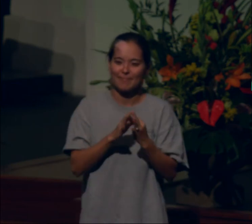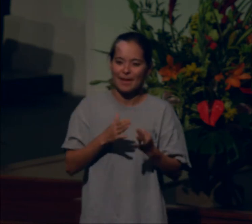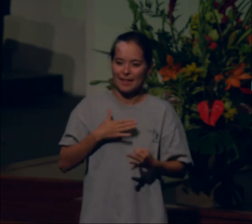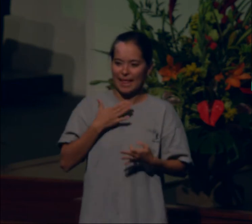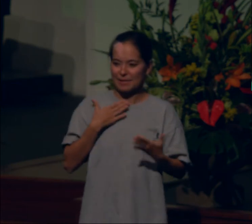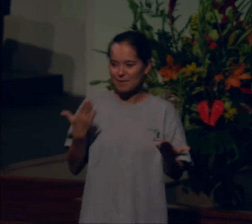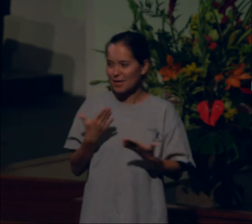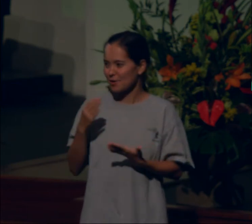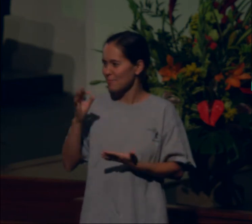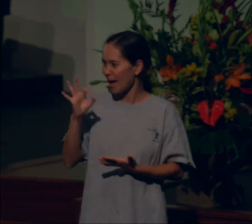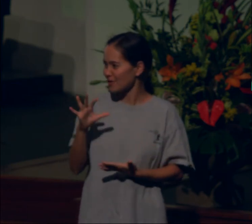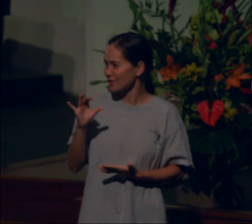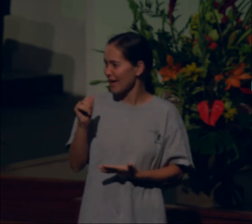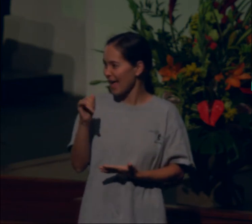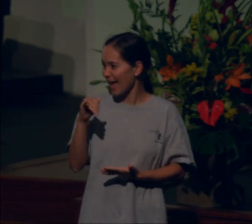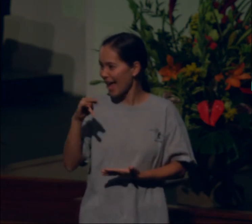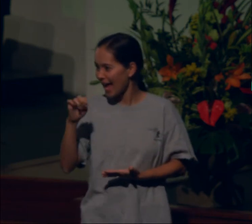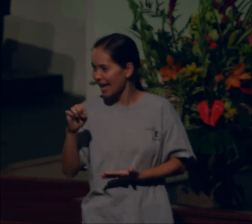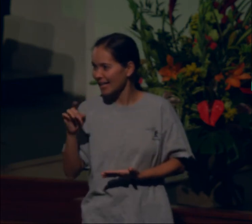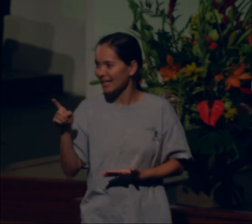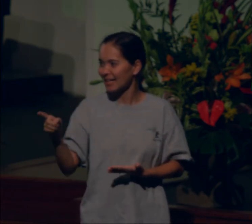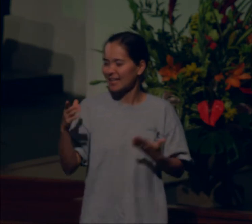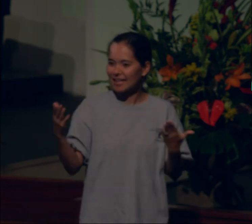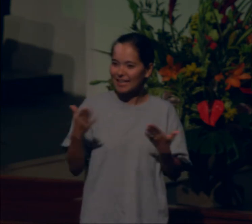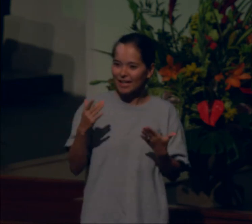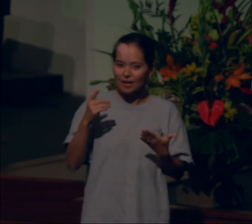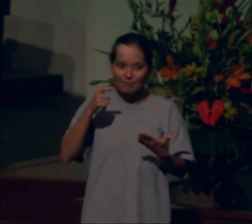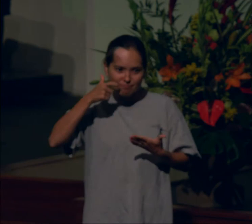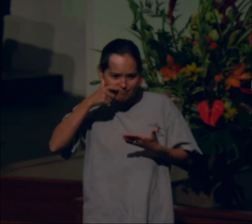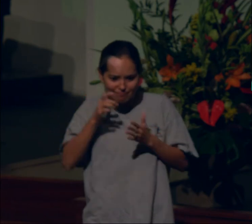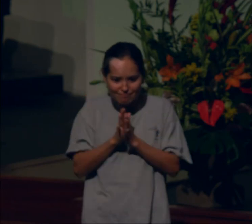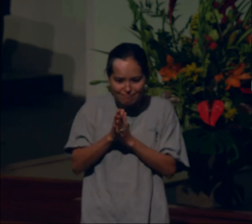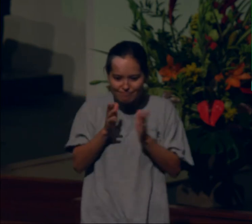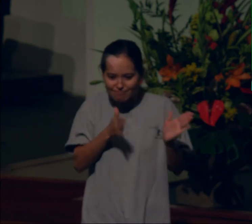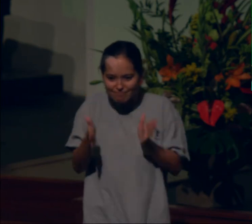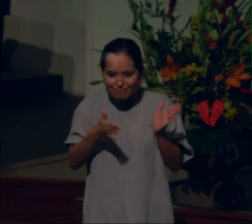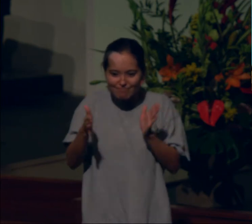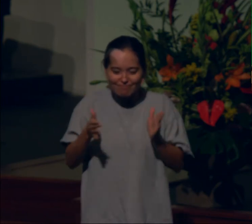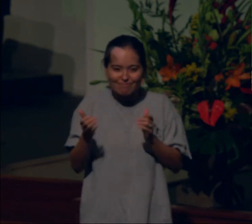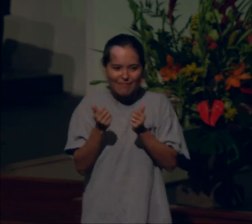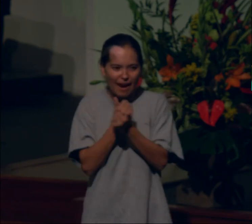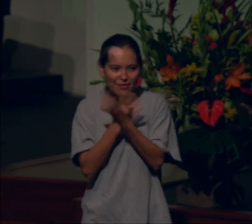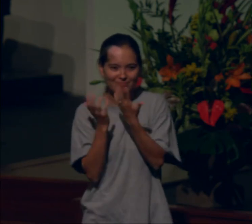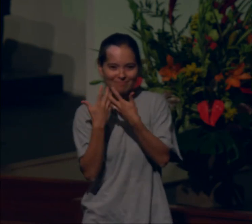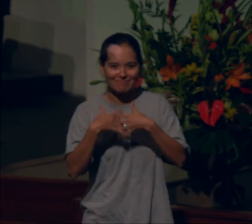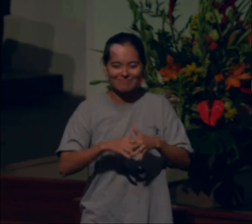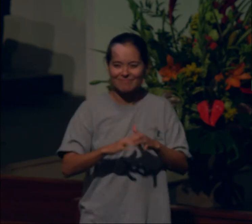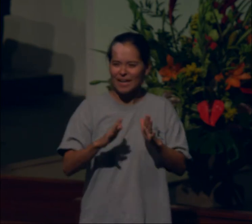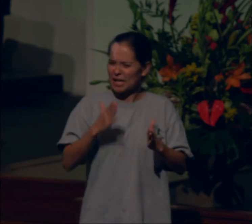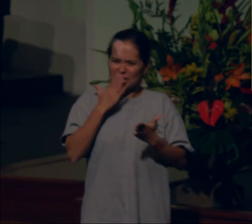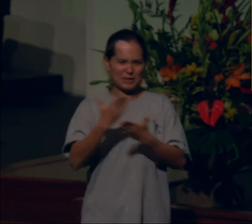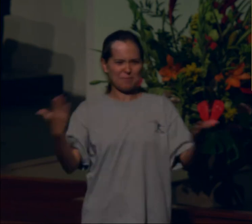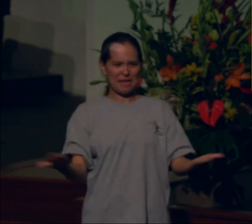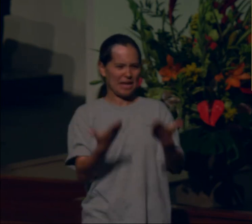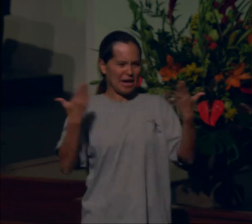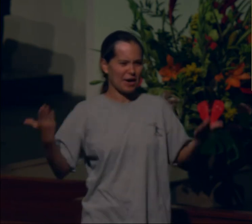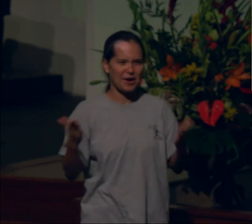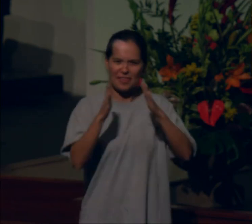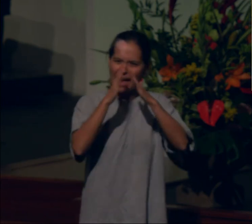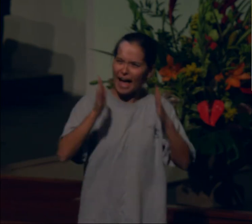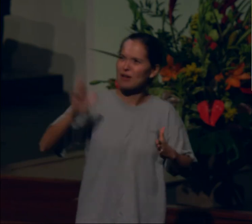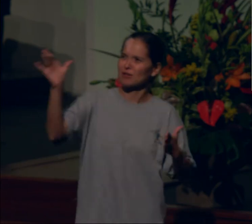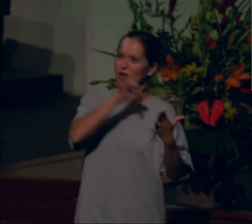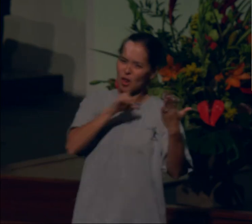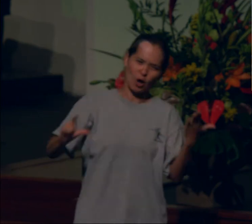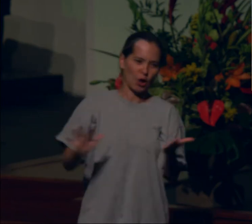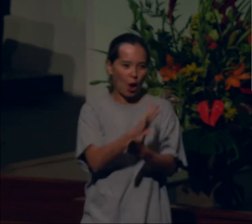Pastor Annie and her just down here with a headset making sure everything's working fine and coming together. And it's just good to be in the house of the Lord. Can you say